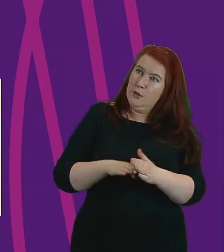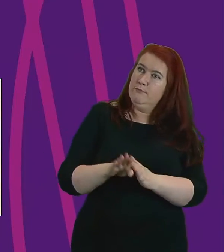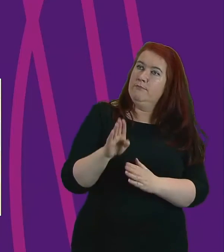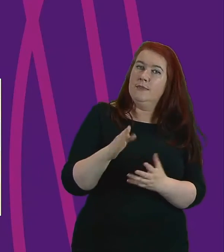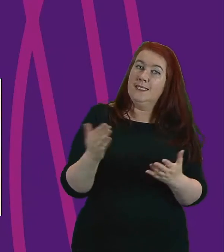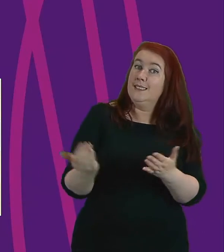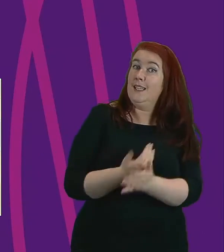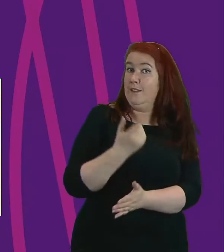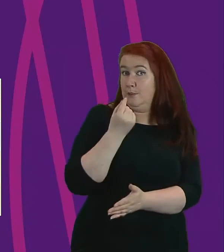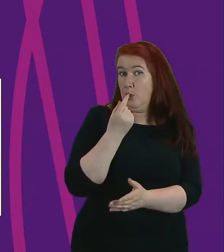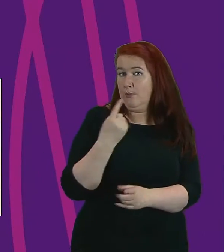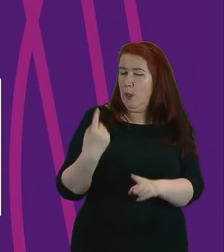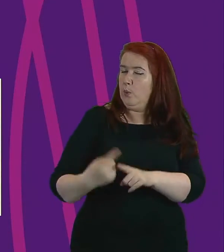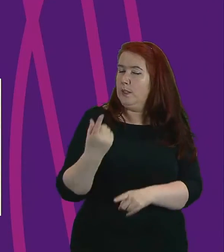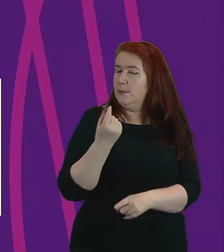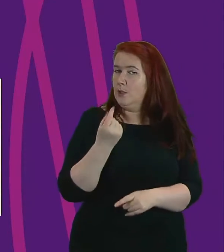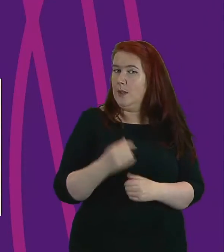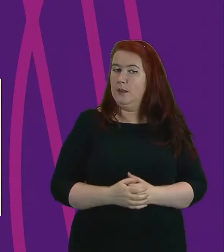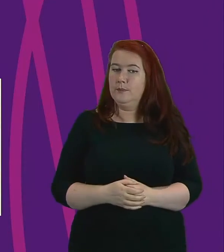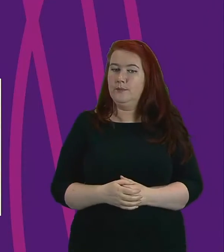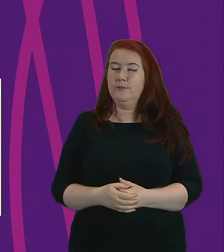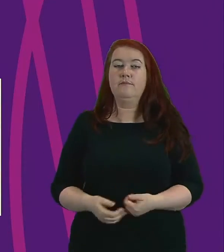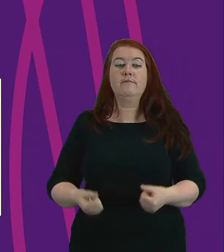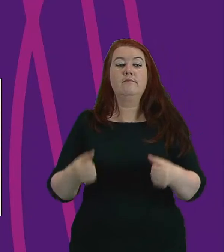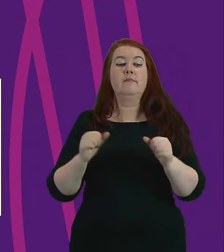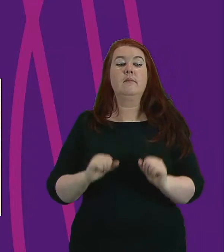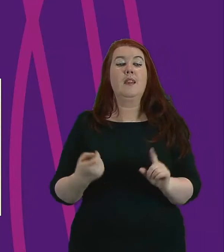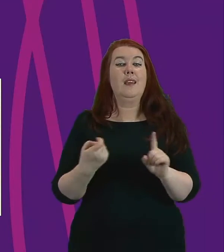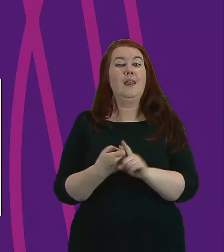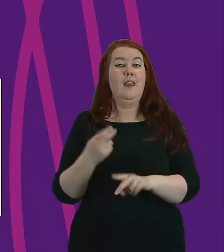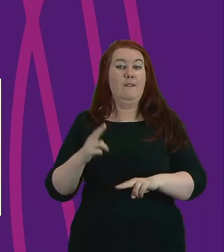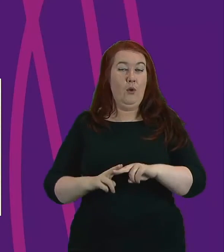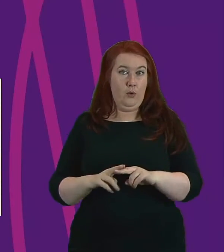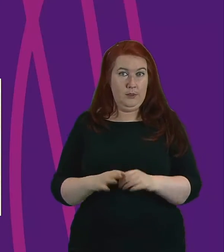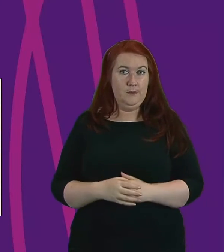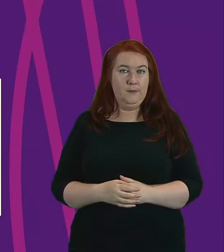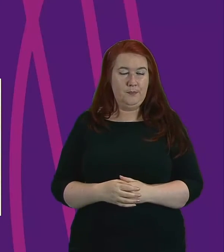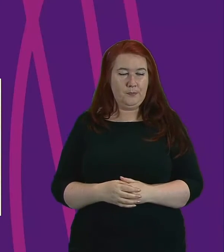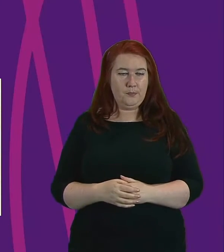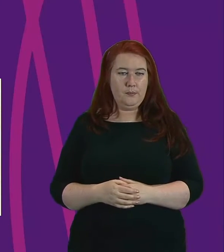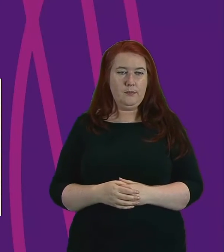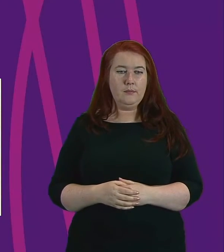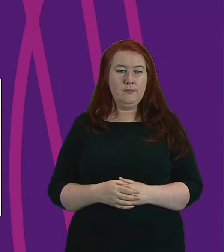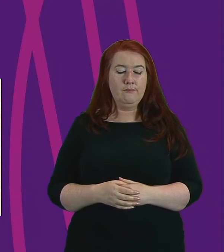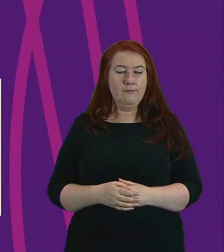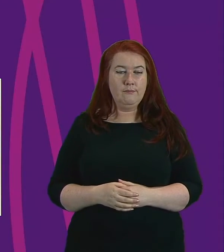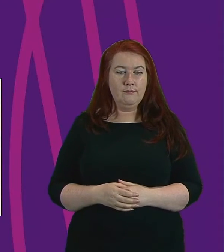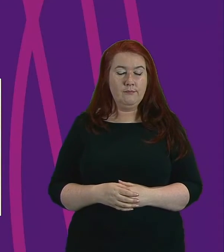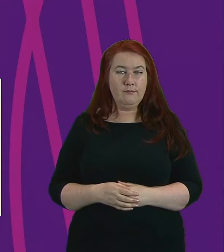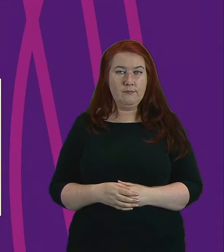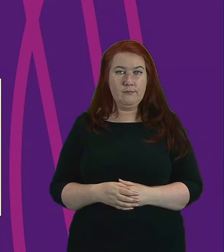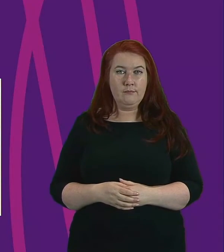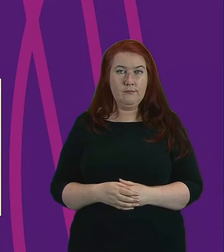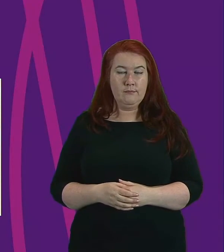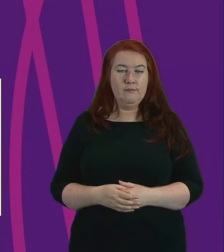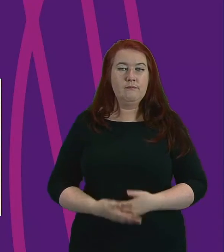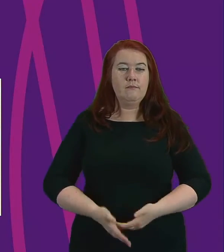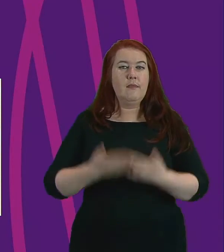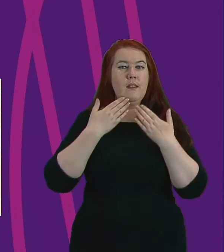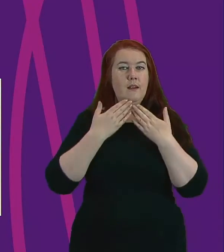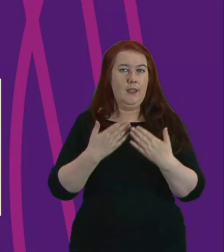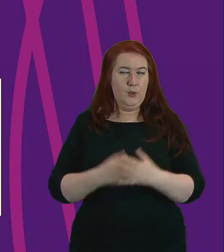possible. Thank you. I call on Kate Forbes to close the Scottish Government. Cabinet Secretary, please, 9 minutes. Thank you, Presiding Officer. And I'll start